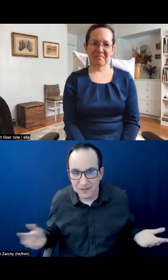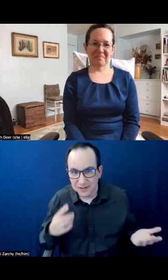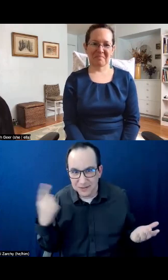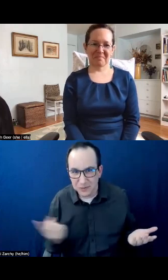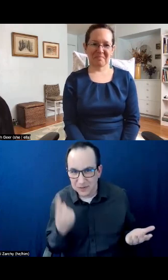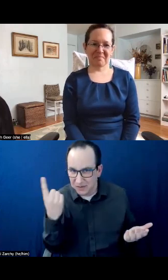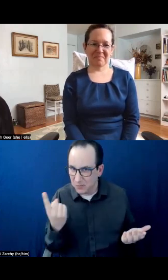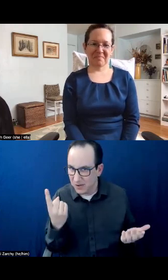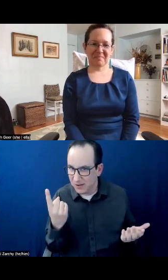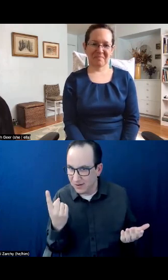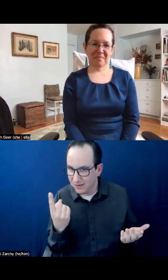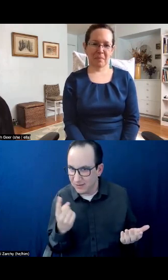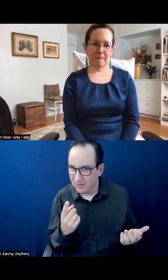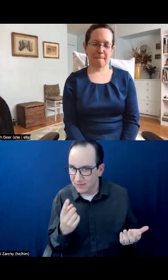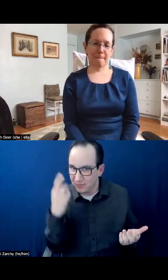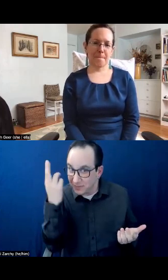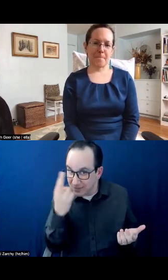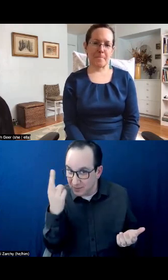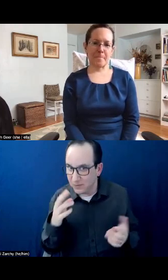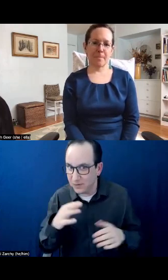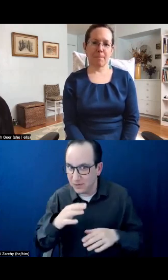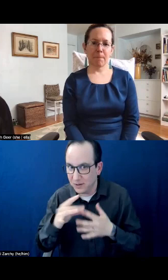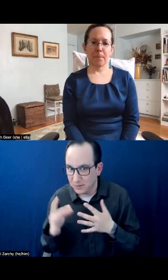But maybe you've never said put it in the table,